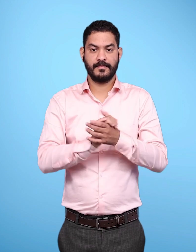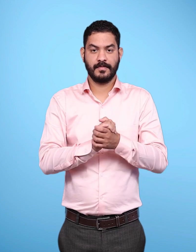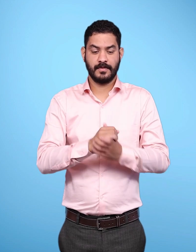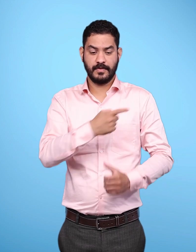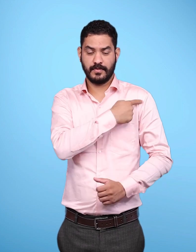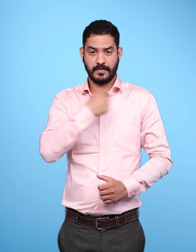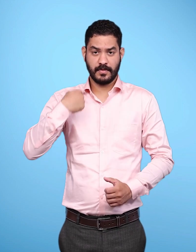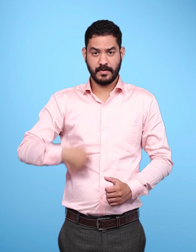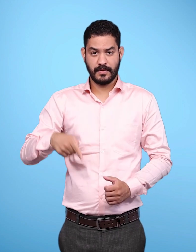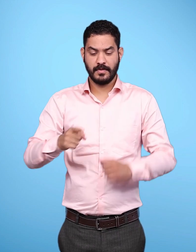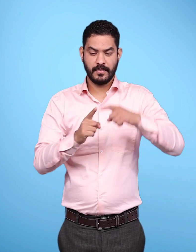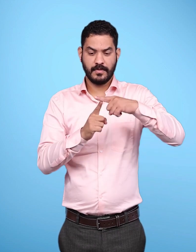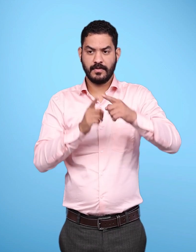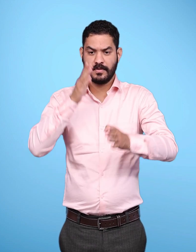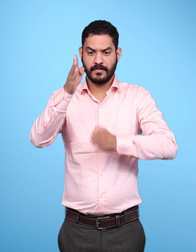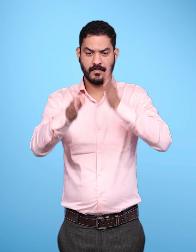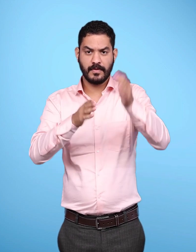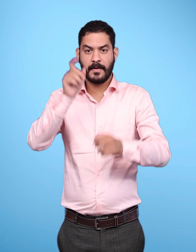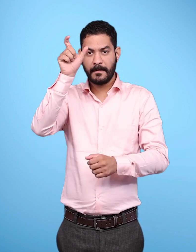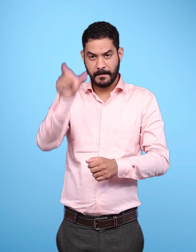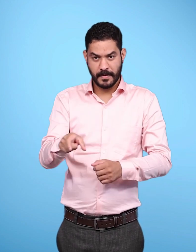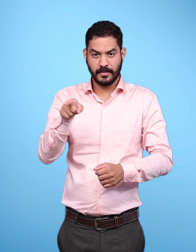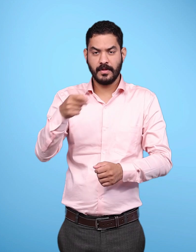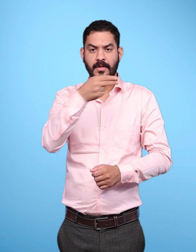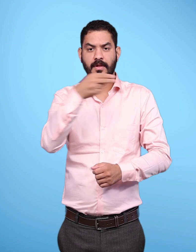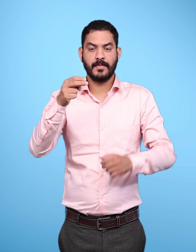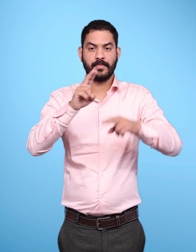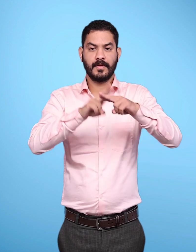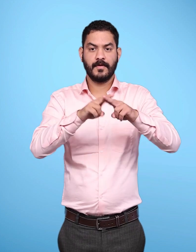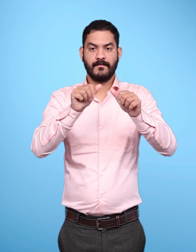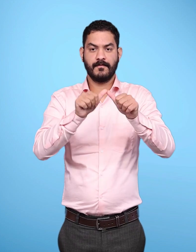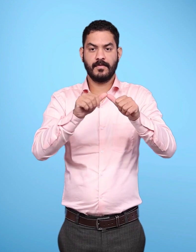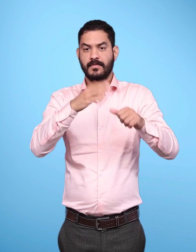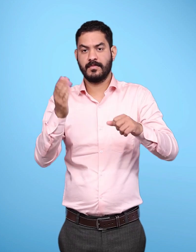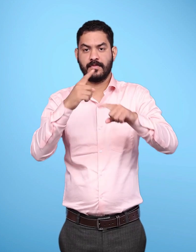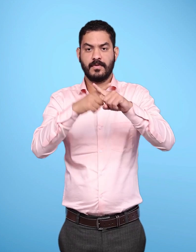111. The Chinese pilgrim, Fa Xian,